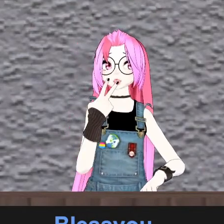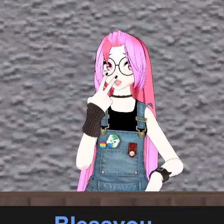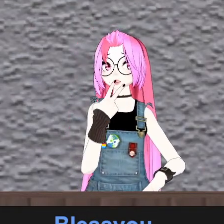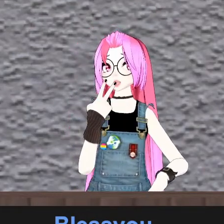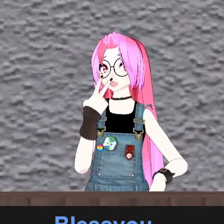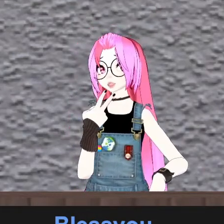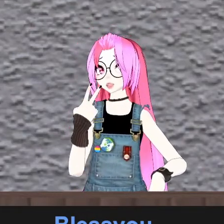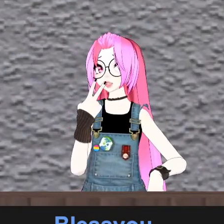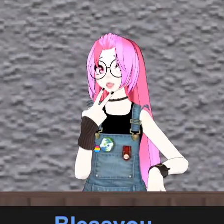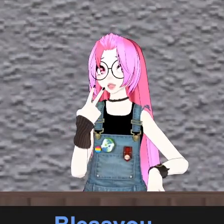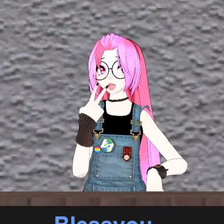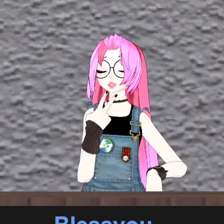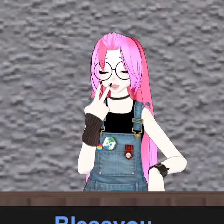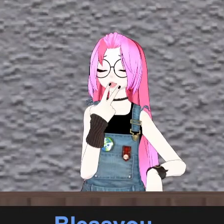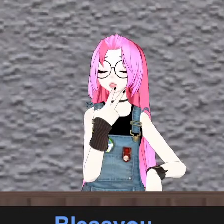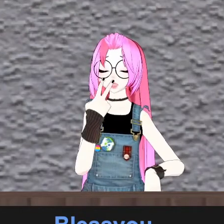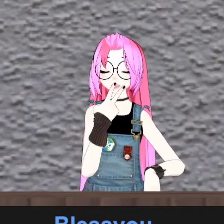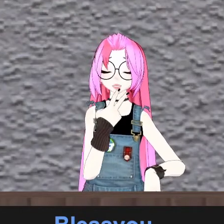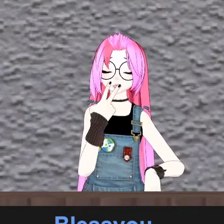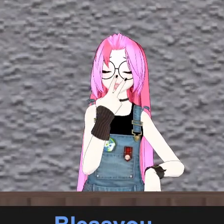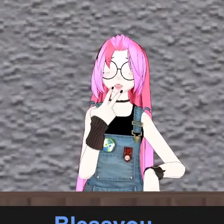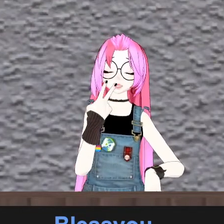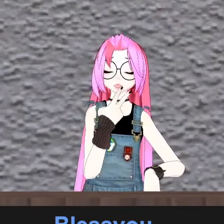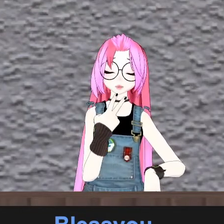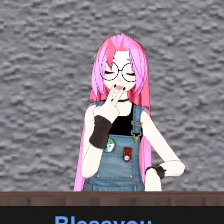circular motion on your lips like this. Speech.